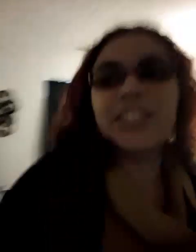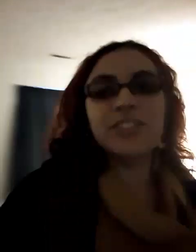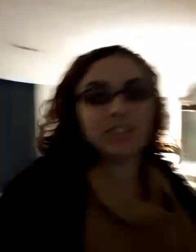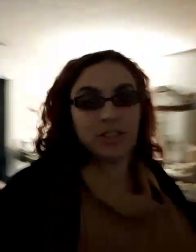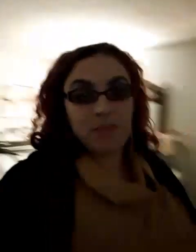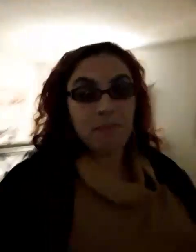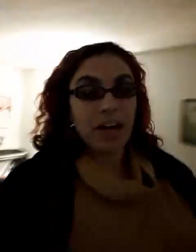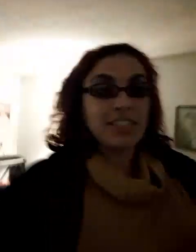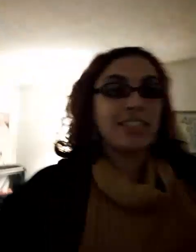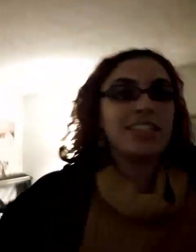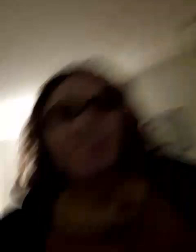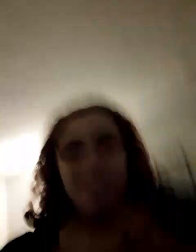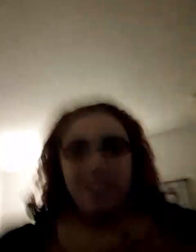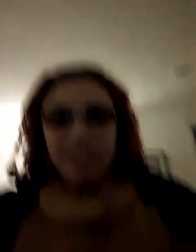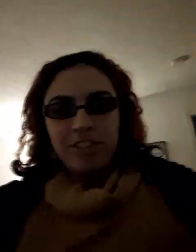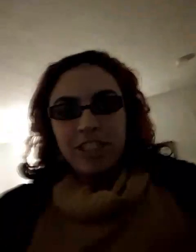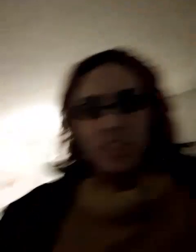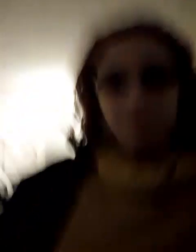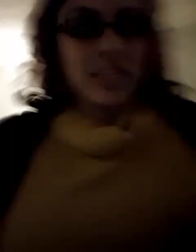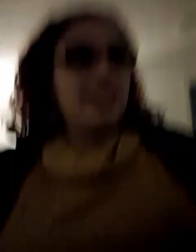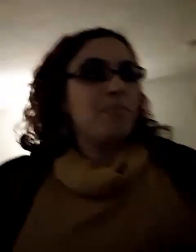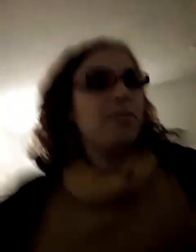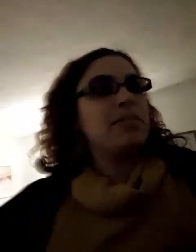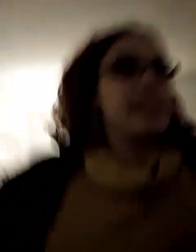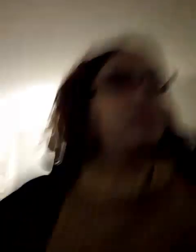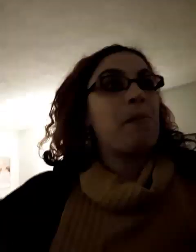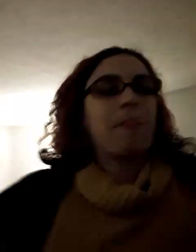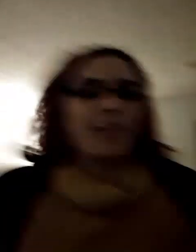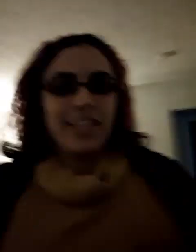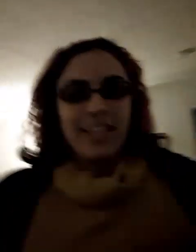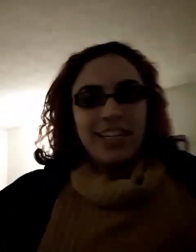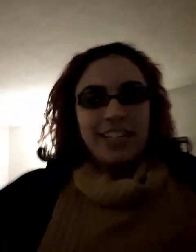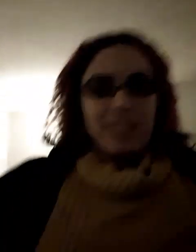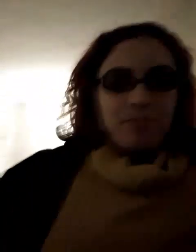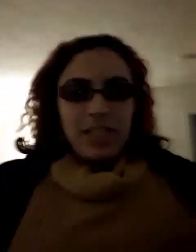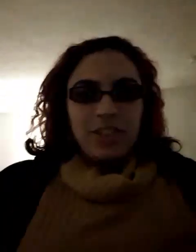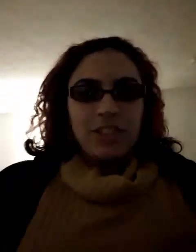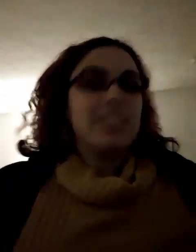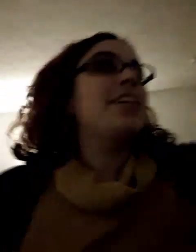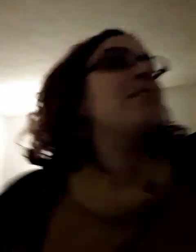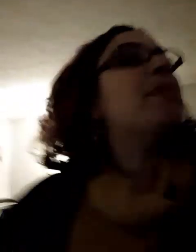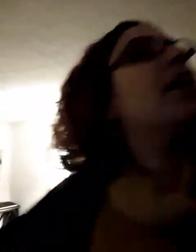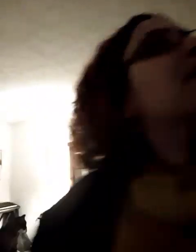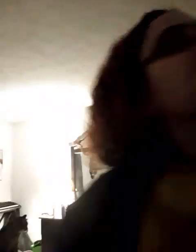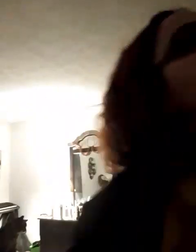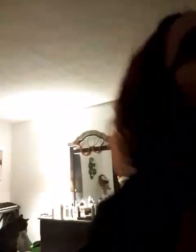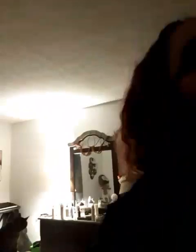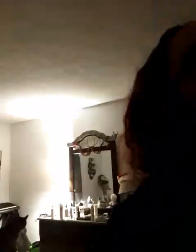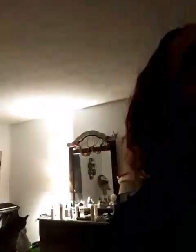used to them, but literally just picked them up, so it'll be interesting. But